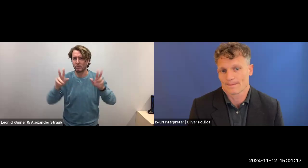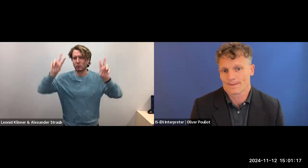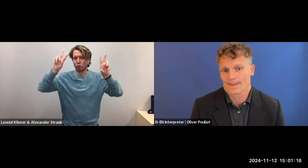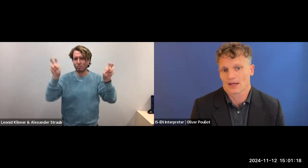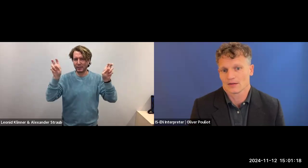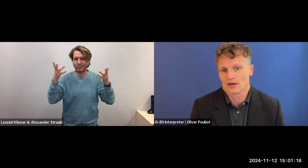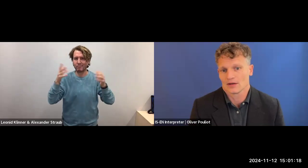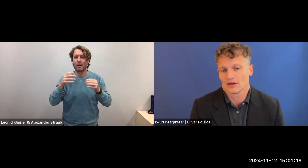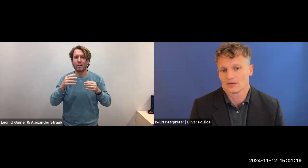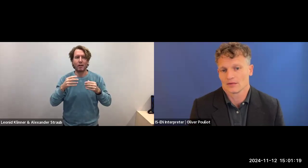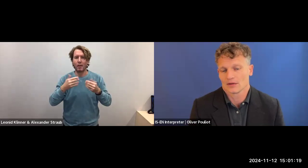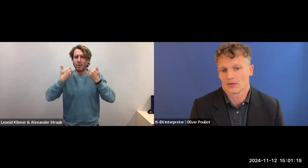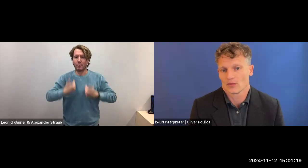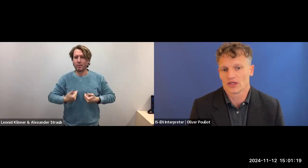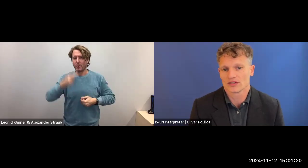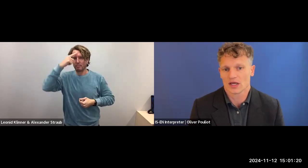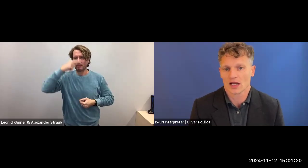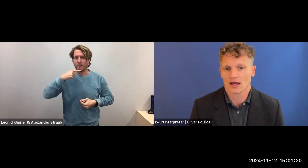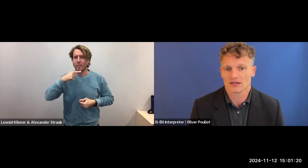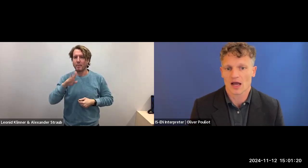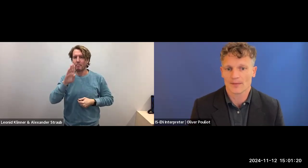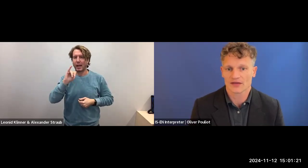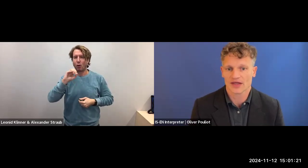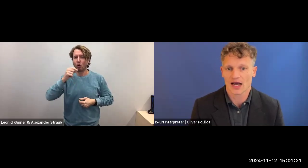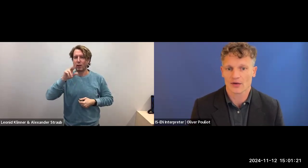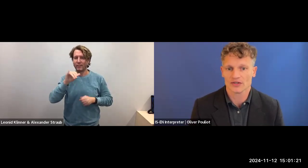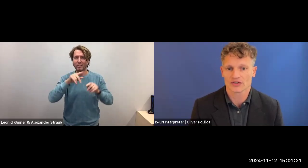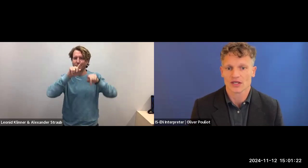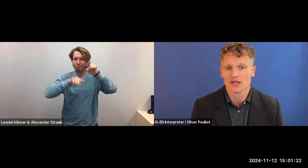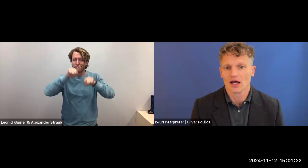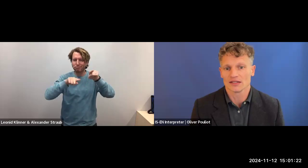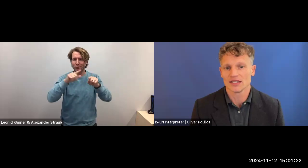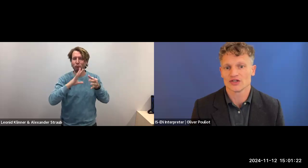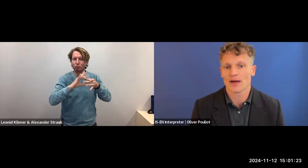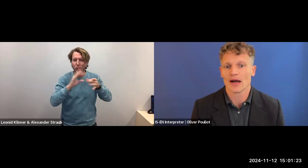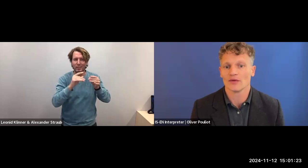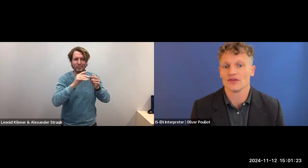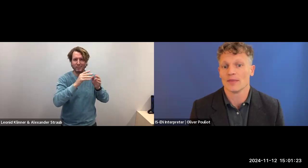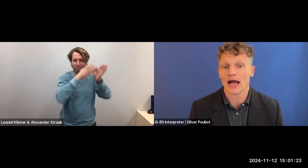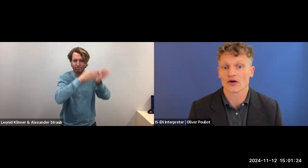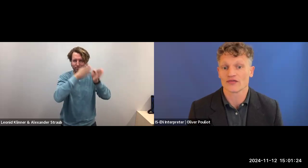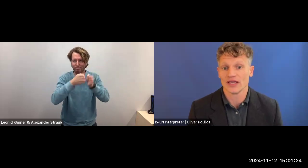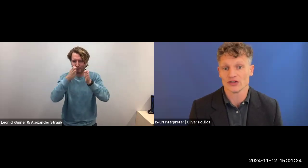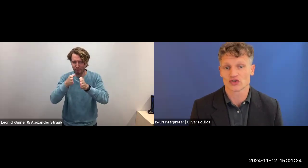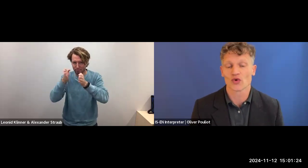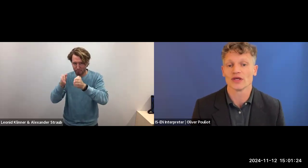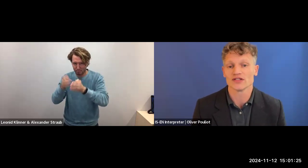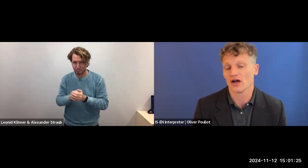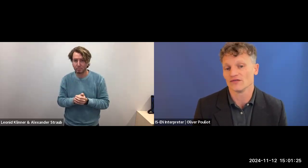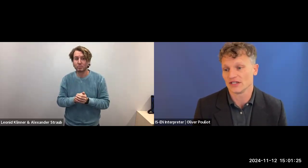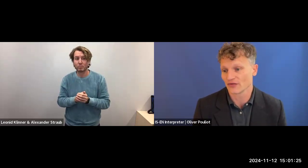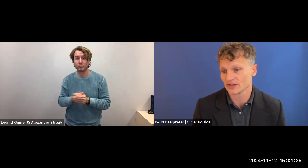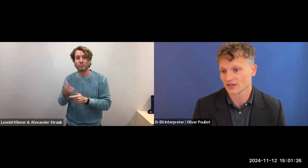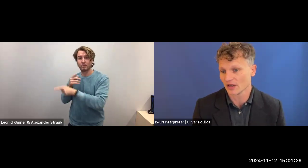was a topic that I was teaching about the biography and